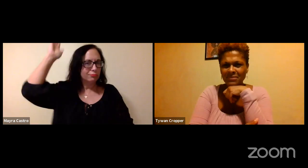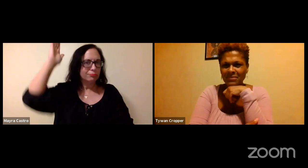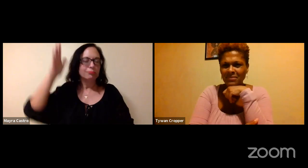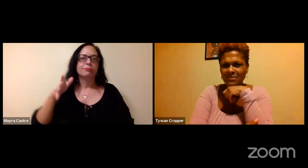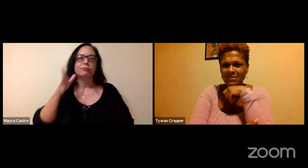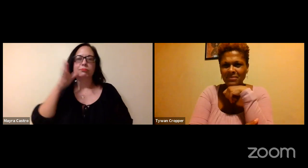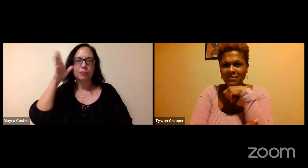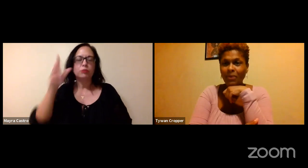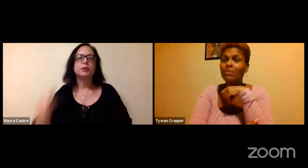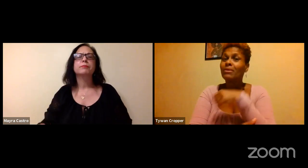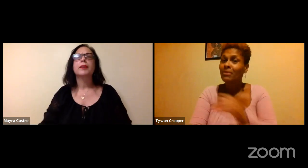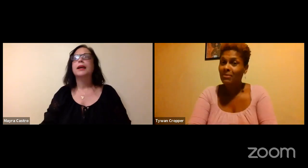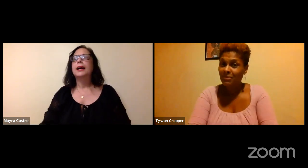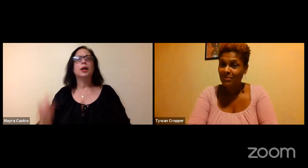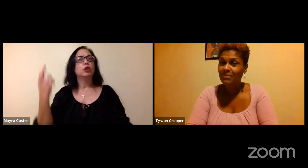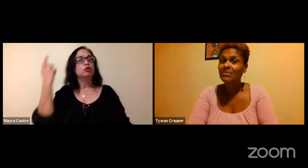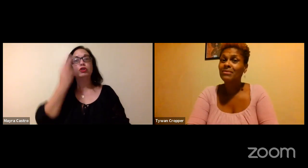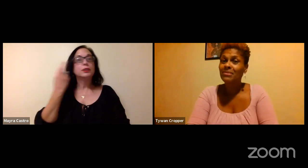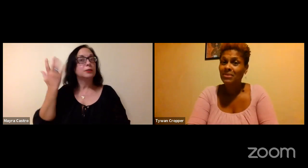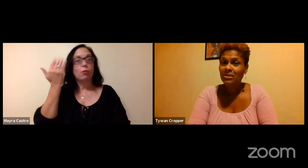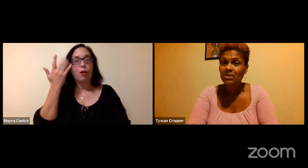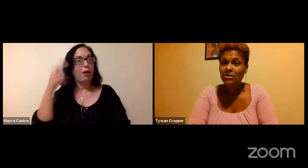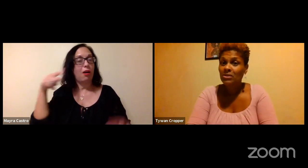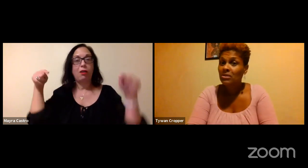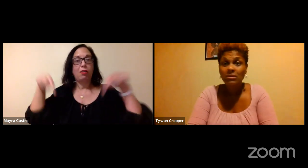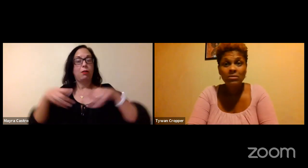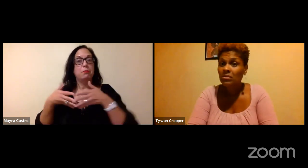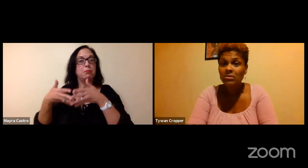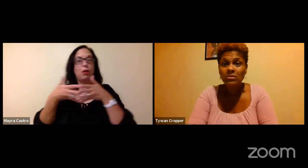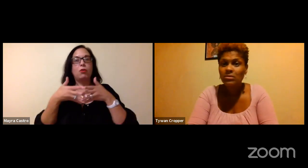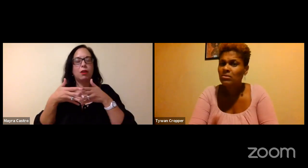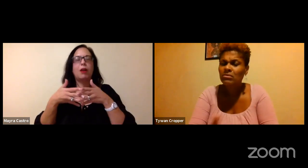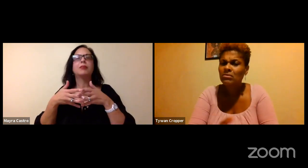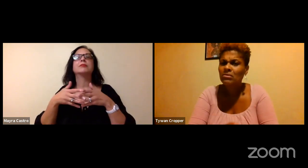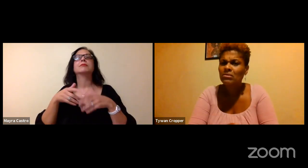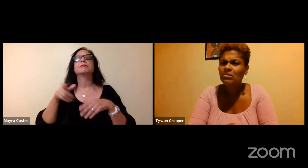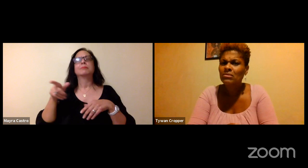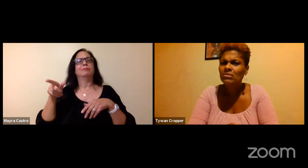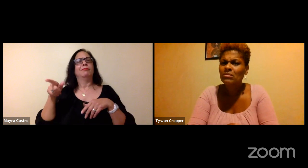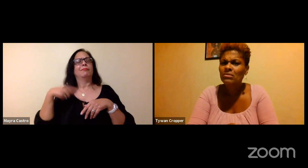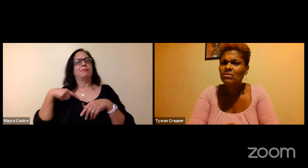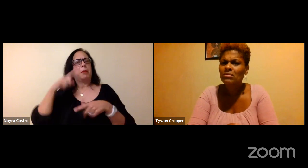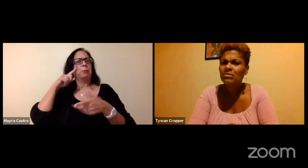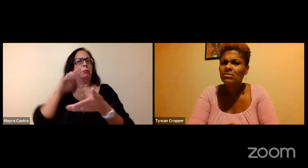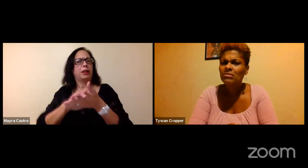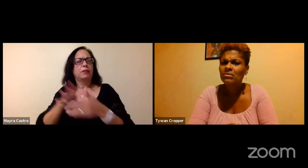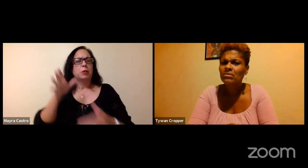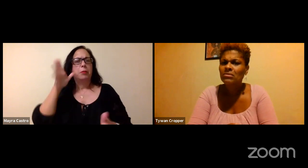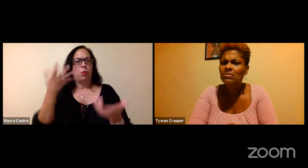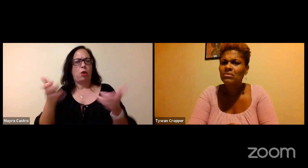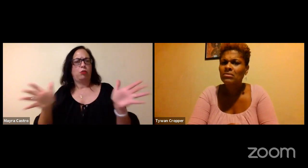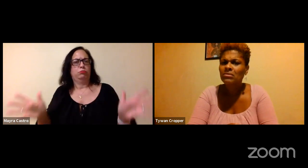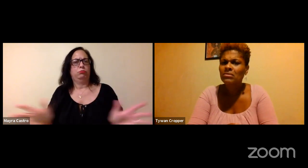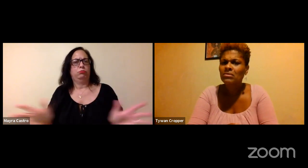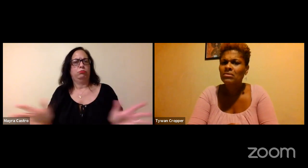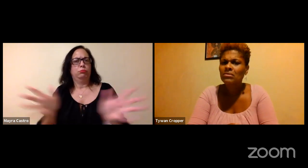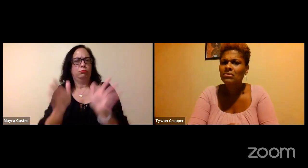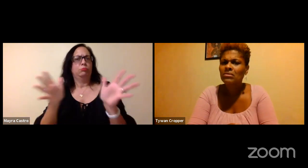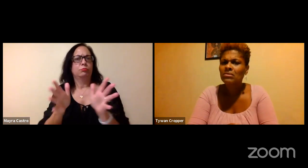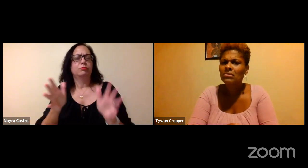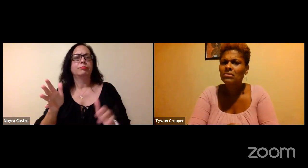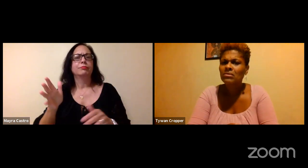and then they moved to New Jersey, where I actually grew up, they came to this country because